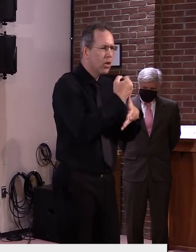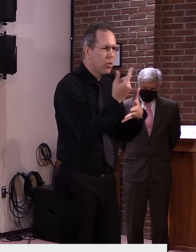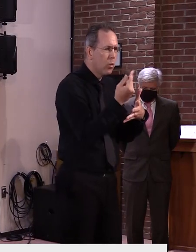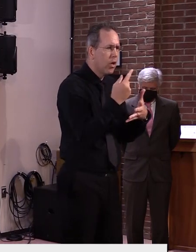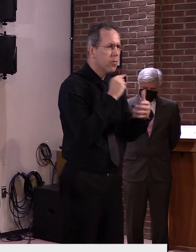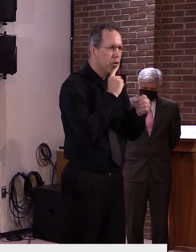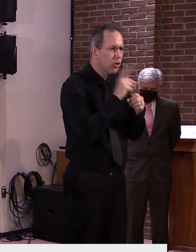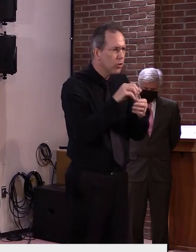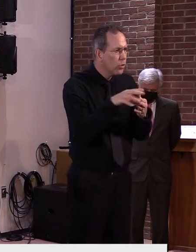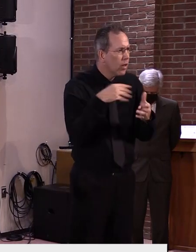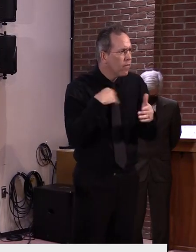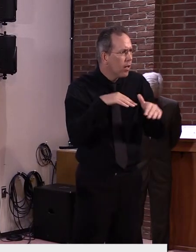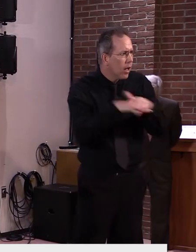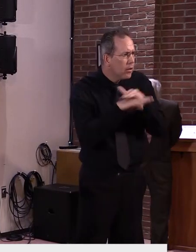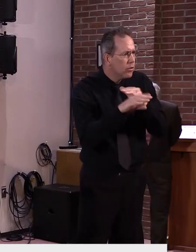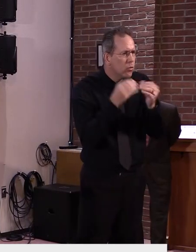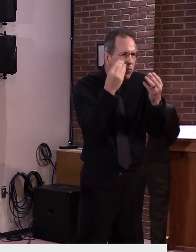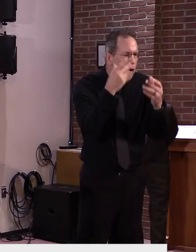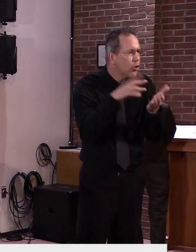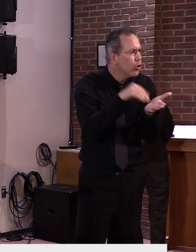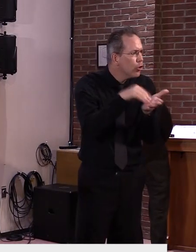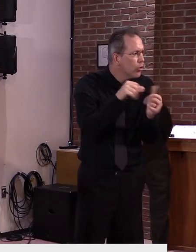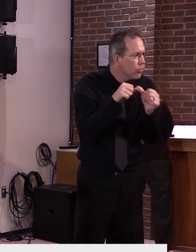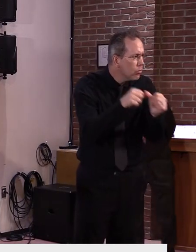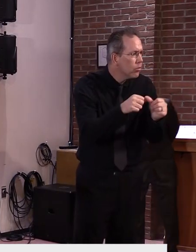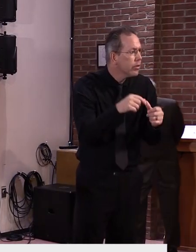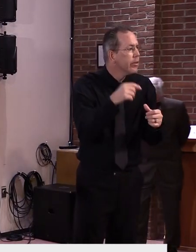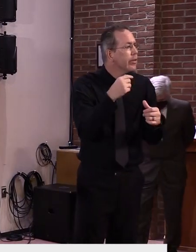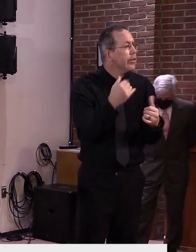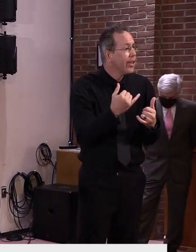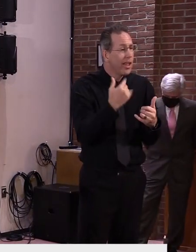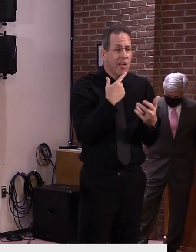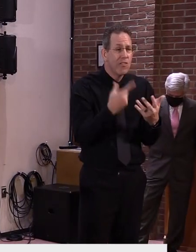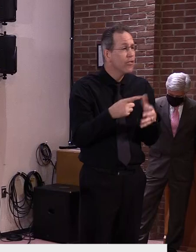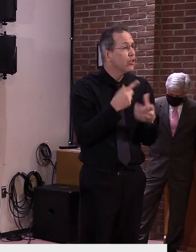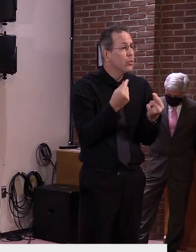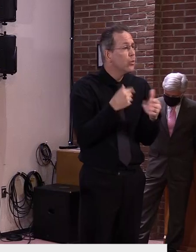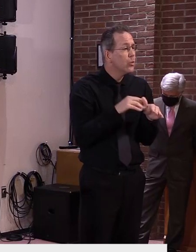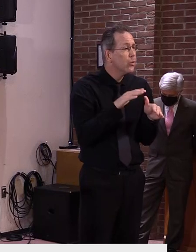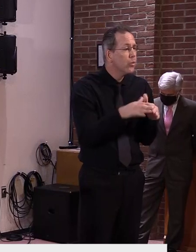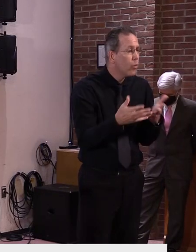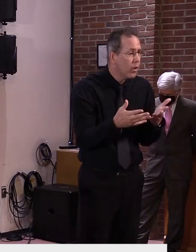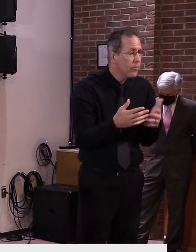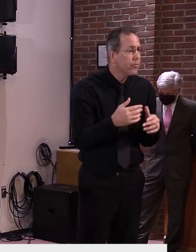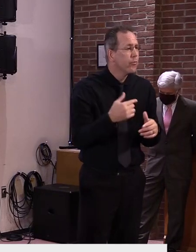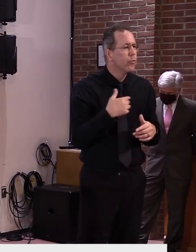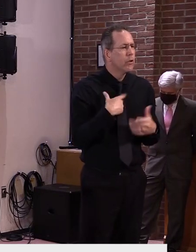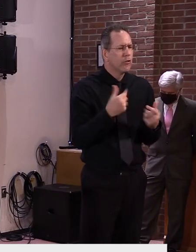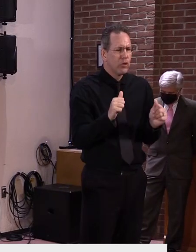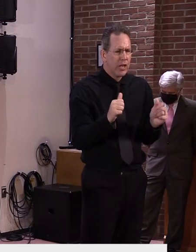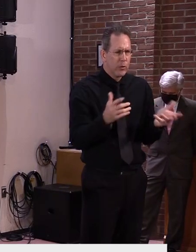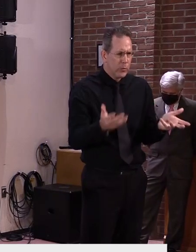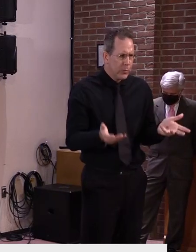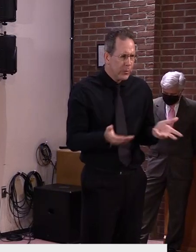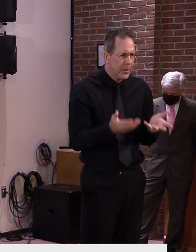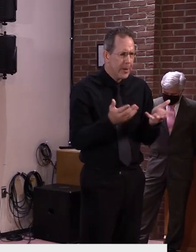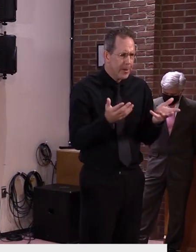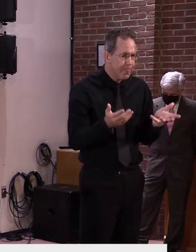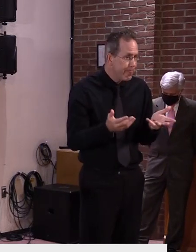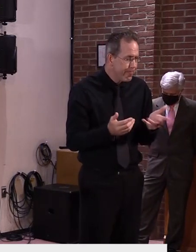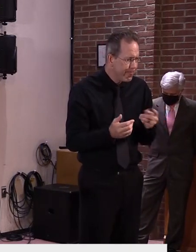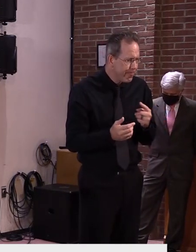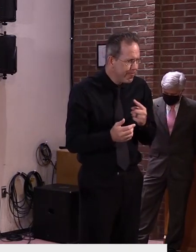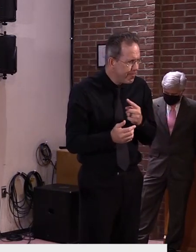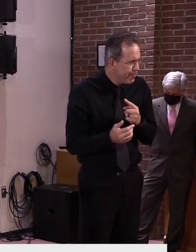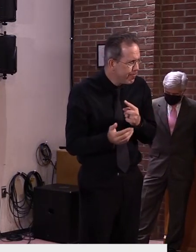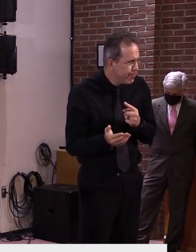think at this point, you know, what we're trying to do really is establish the public health parameters for in-person instruction. You know, there's no